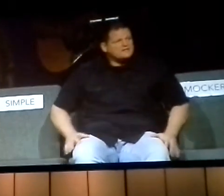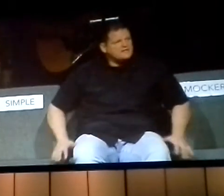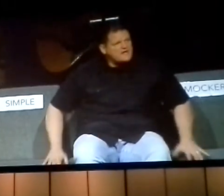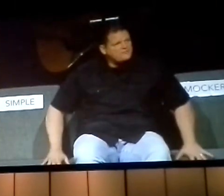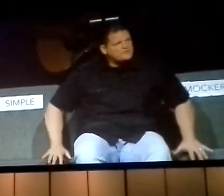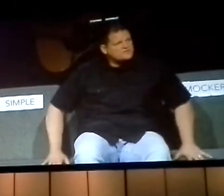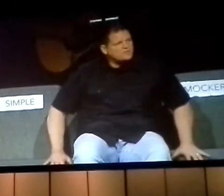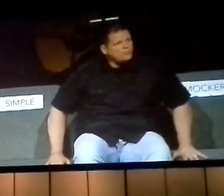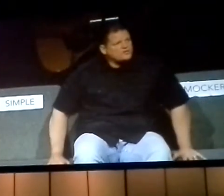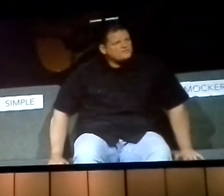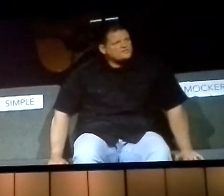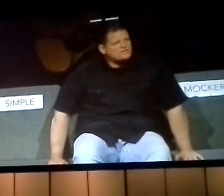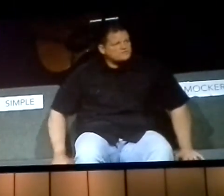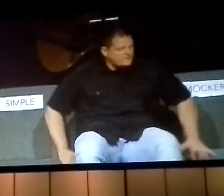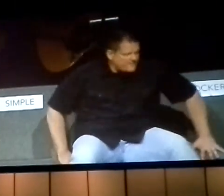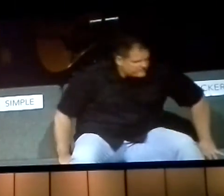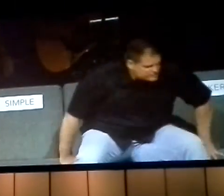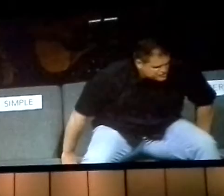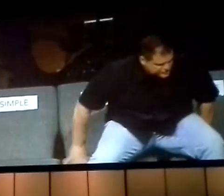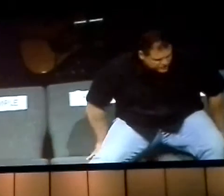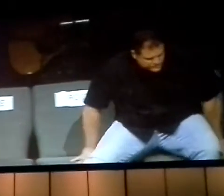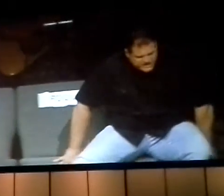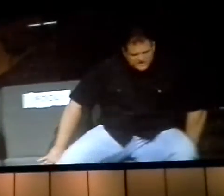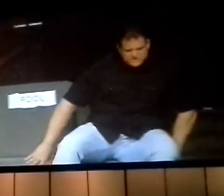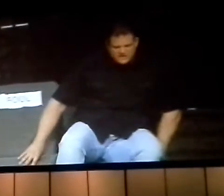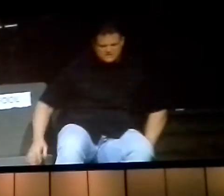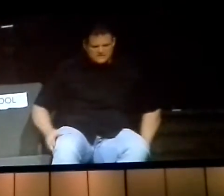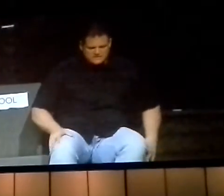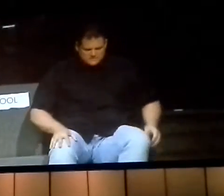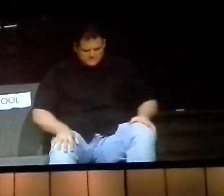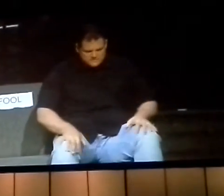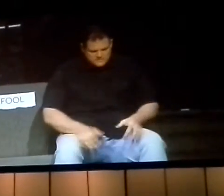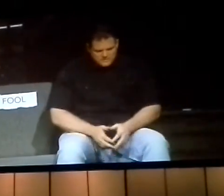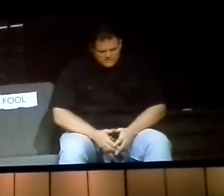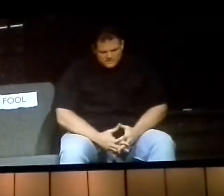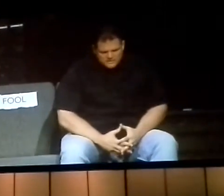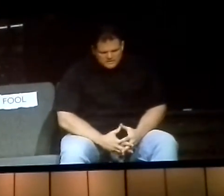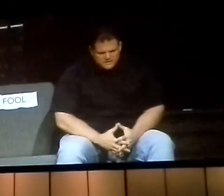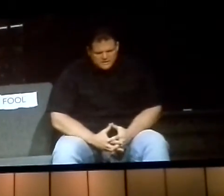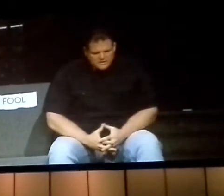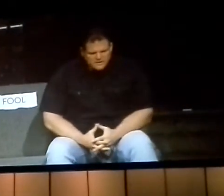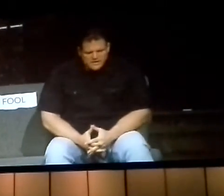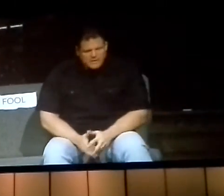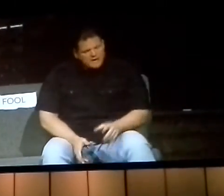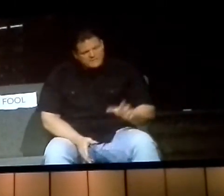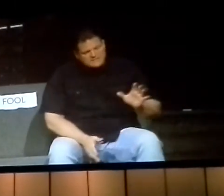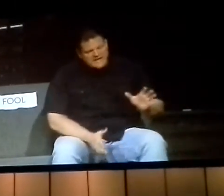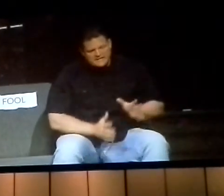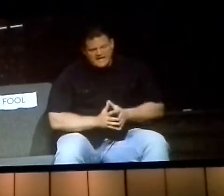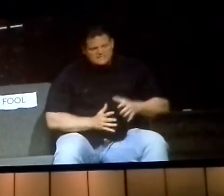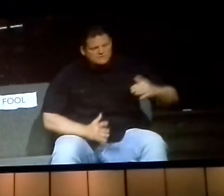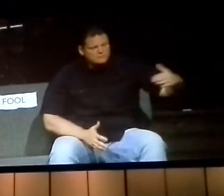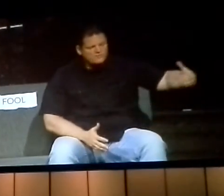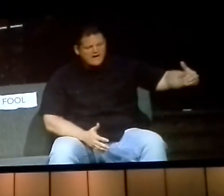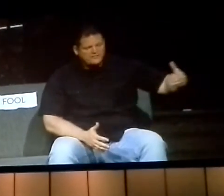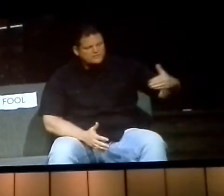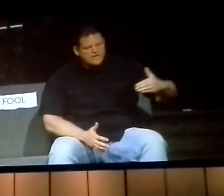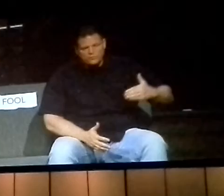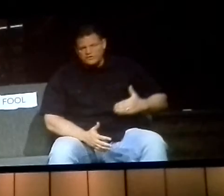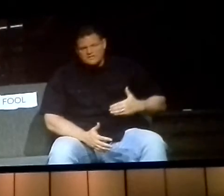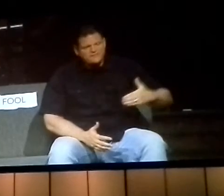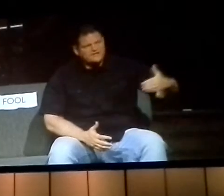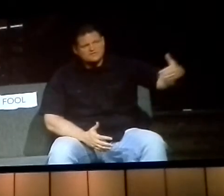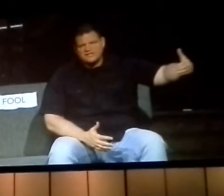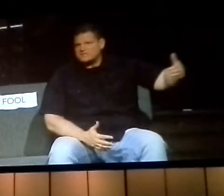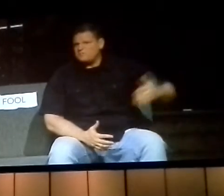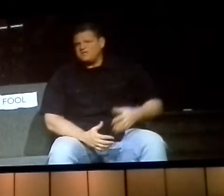sat. In every single one of these chairs. Matter of fact, this chair was age 19. My mom and dad had asked me to move out. There was